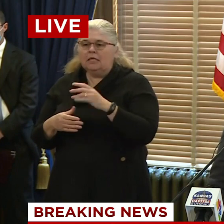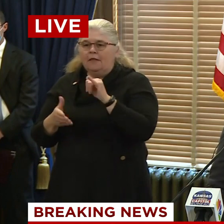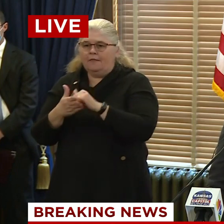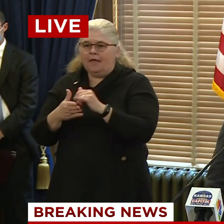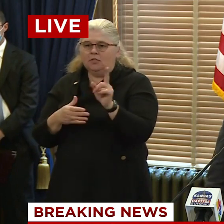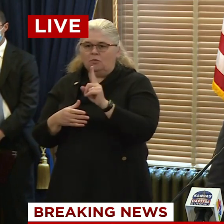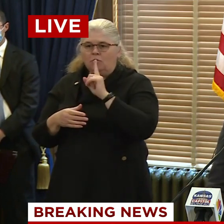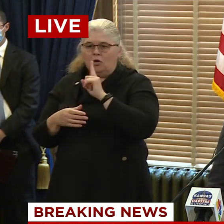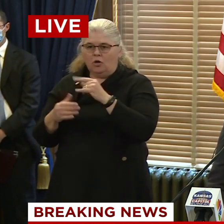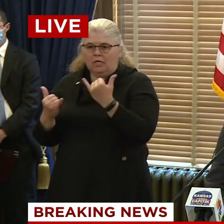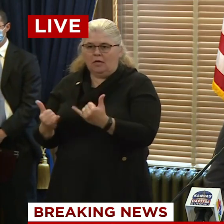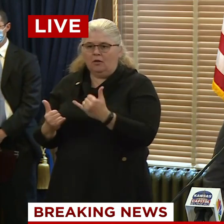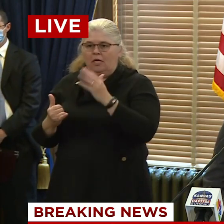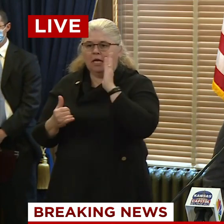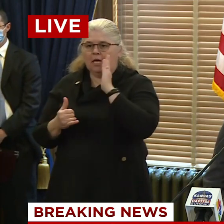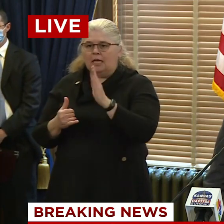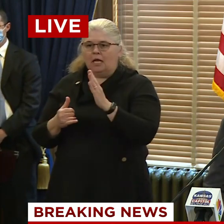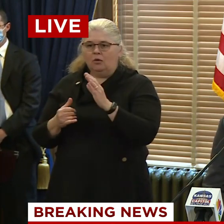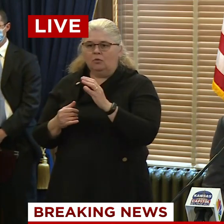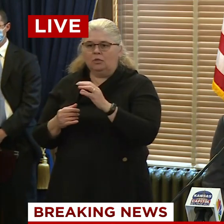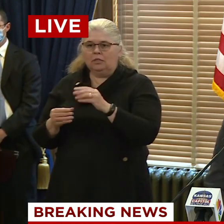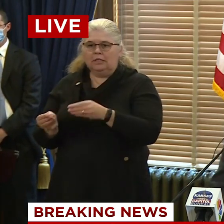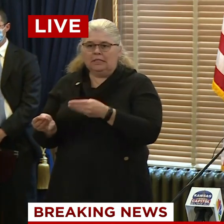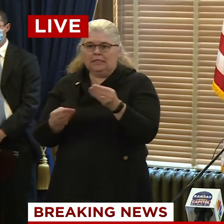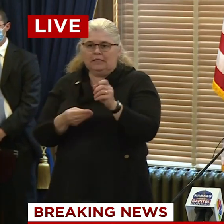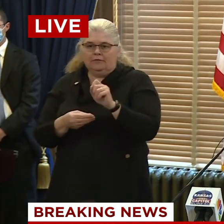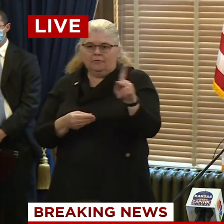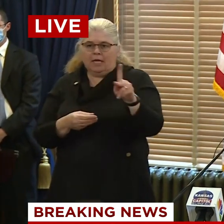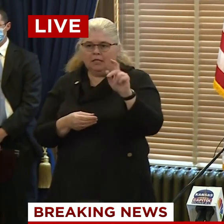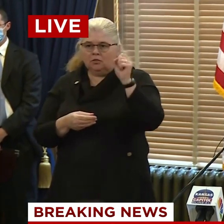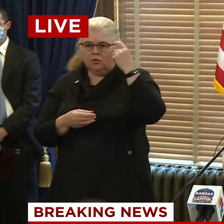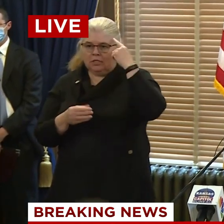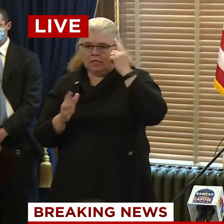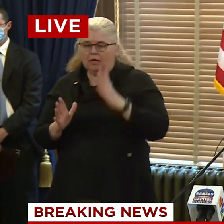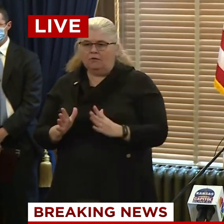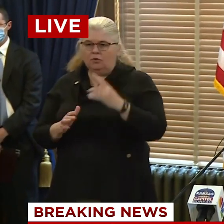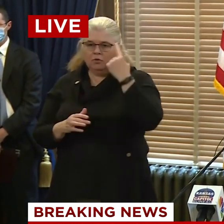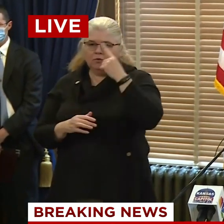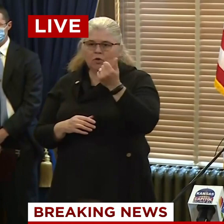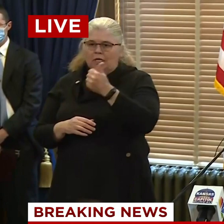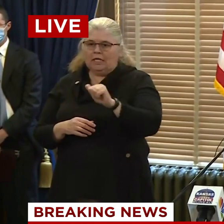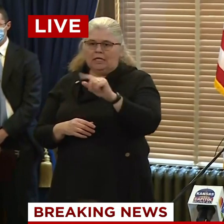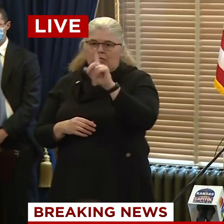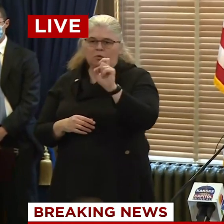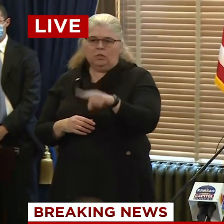where we are right now, and I will toss it back to the governor for any questions.